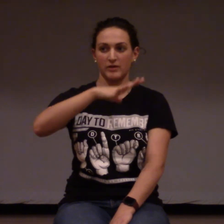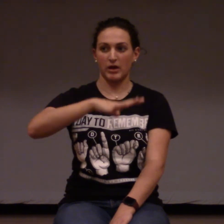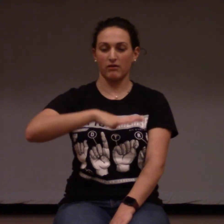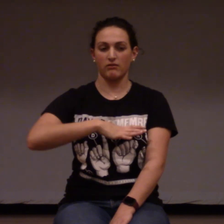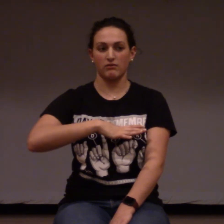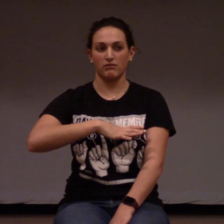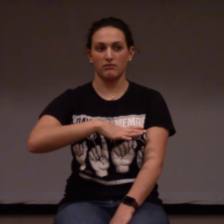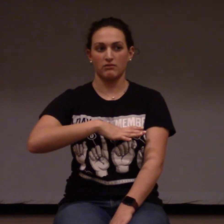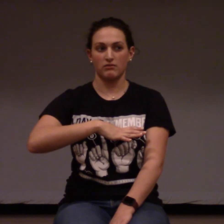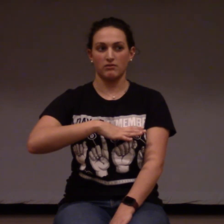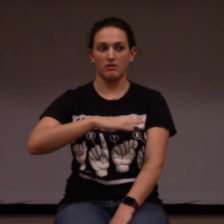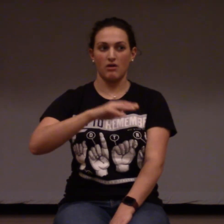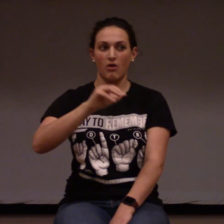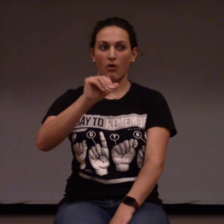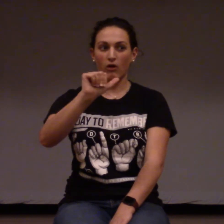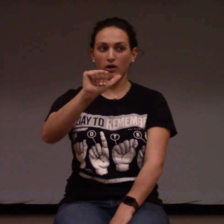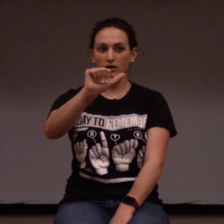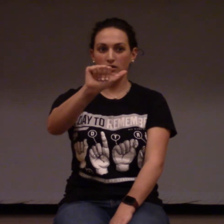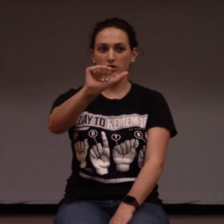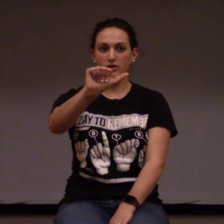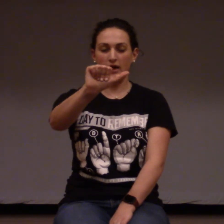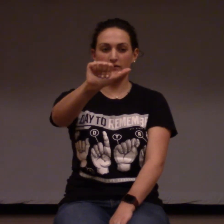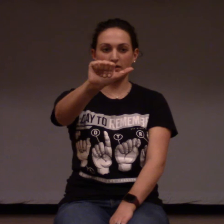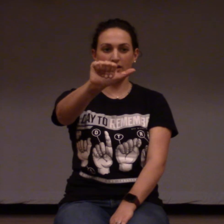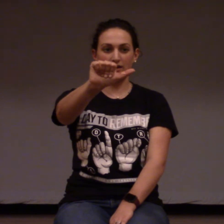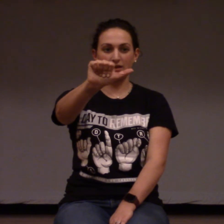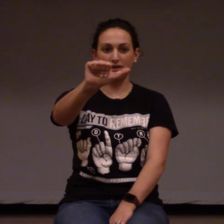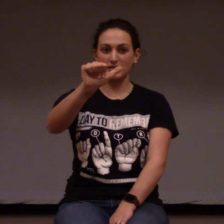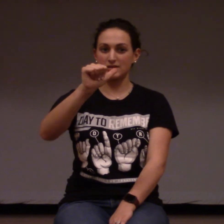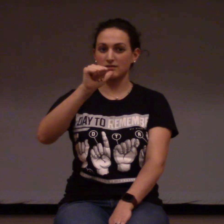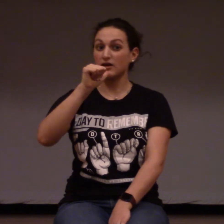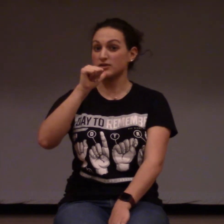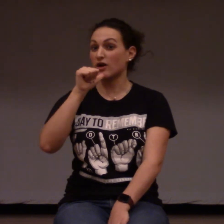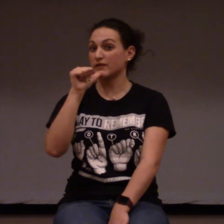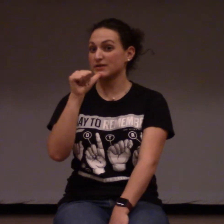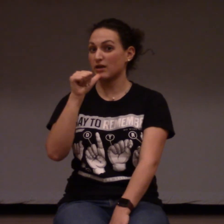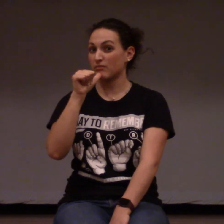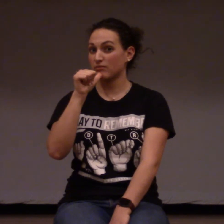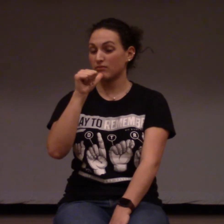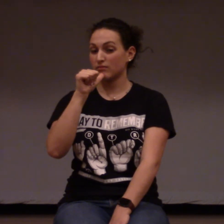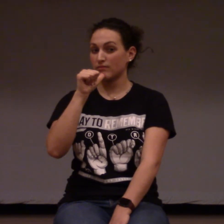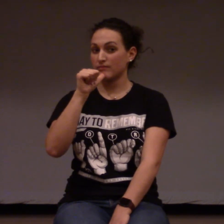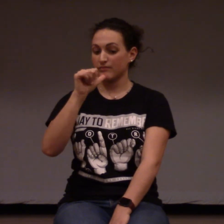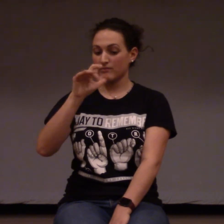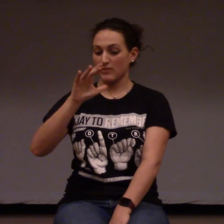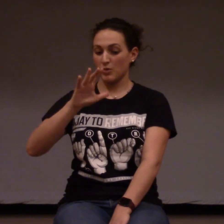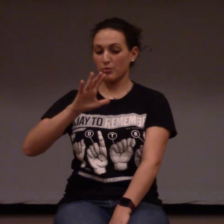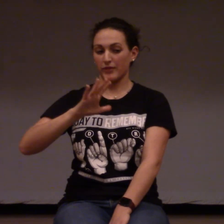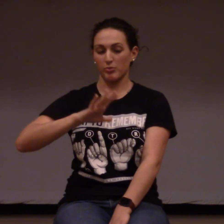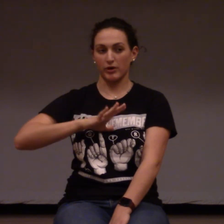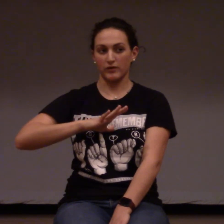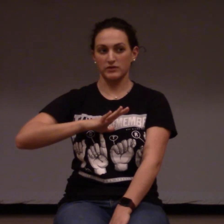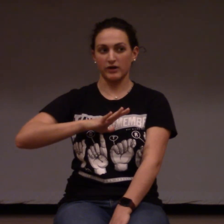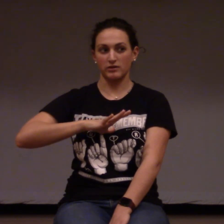Female. Or you can have it like this, and start in the same, but then bring those fingers out.